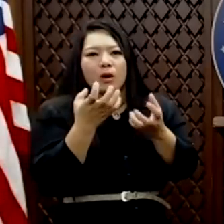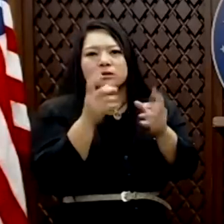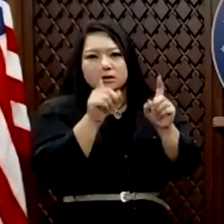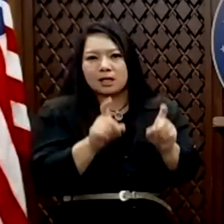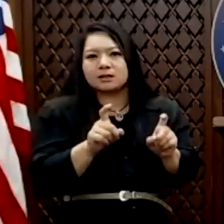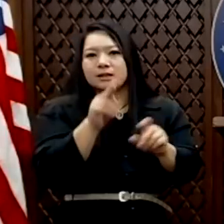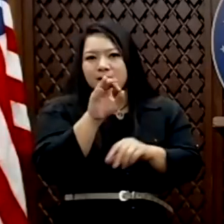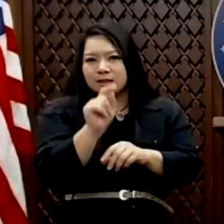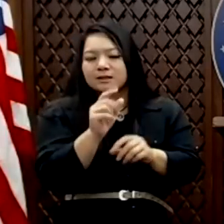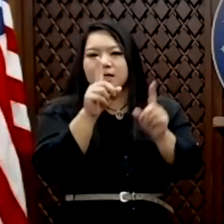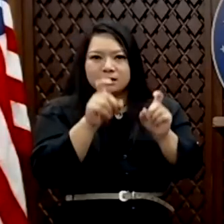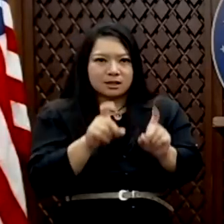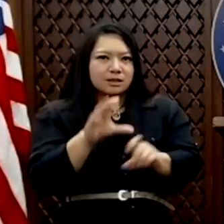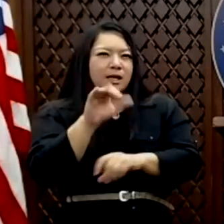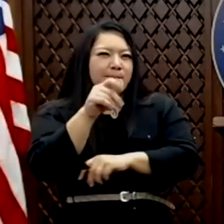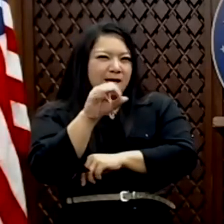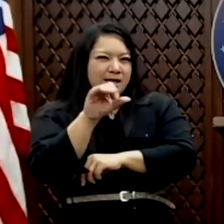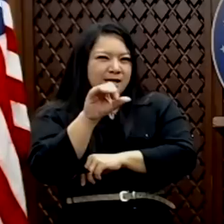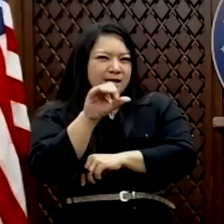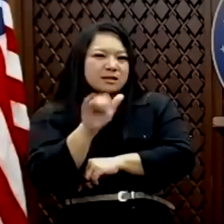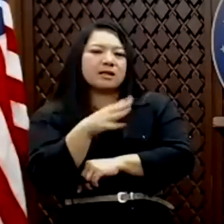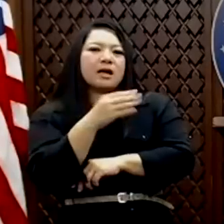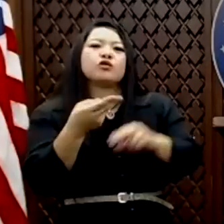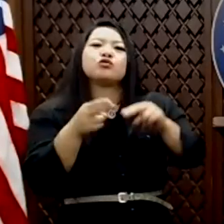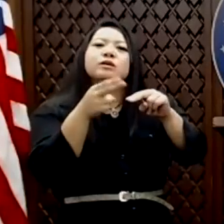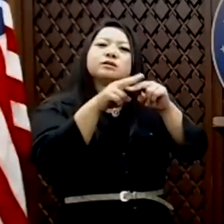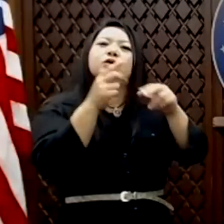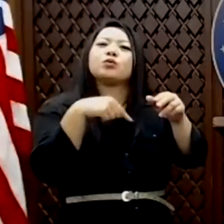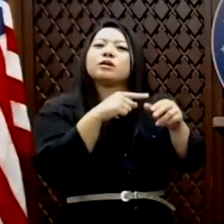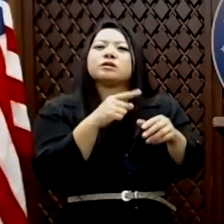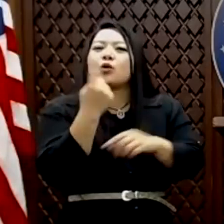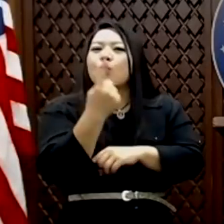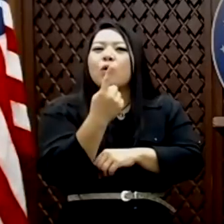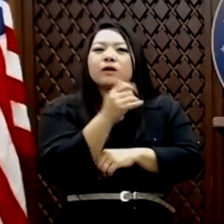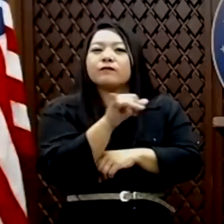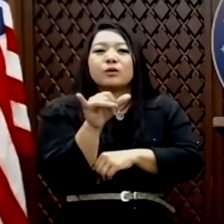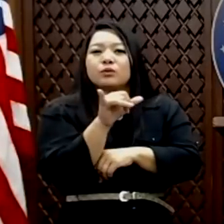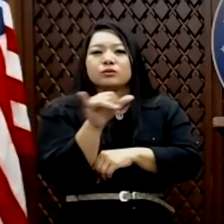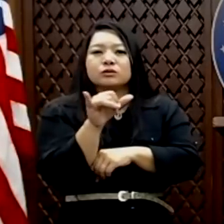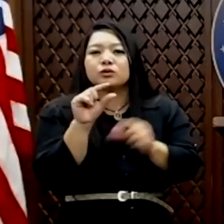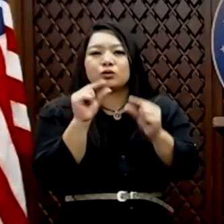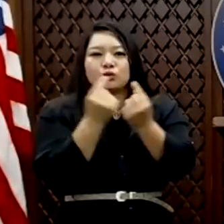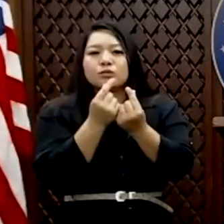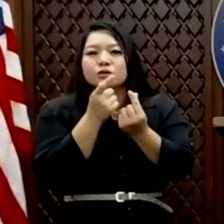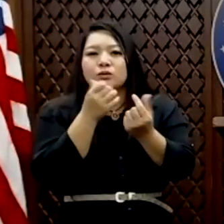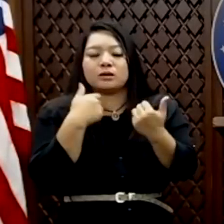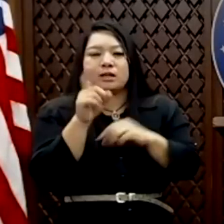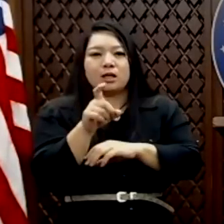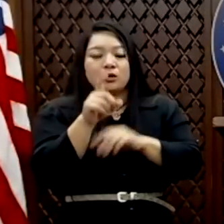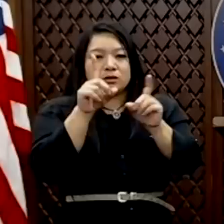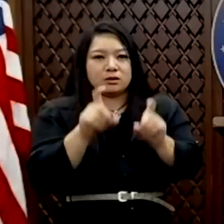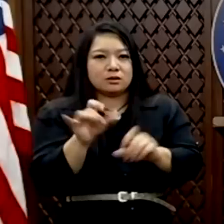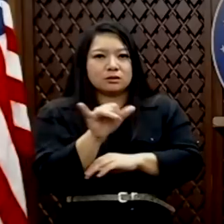kits, testing capacity, and increased capability. We're just one of those groups that are clamoring